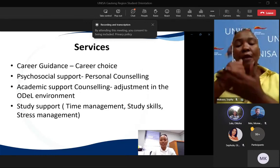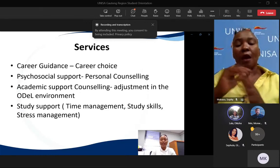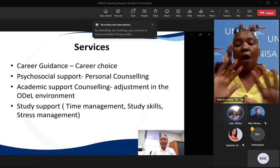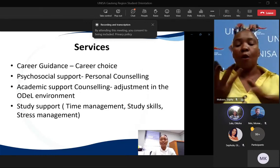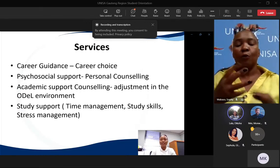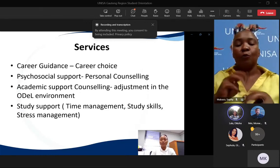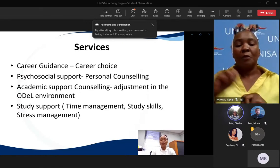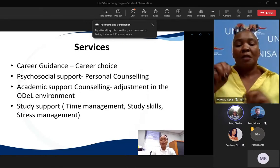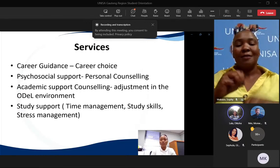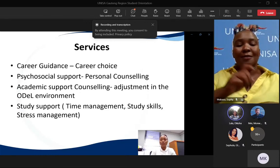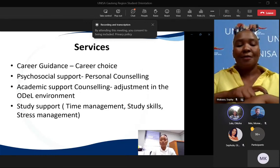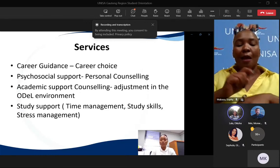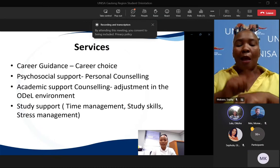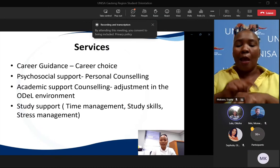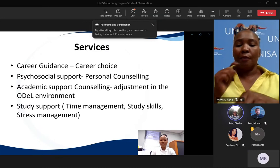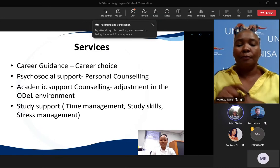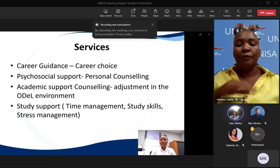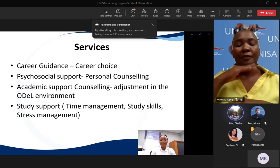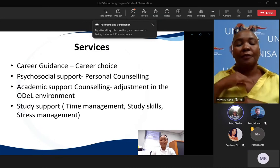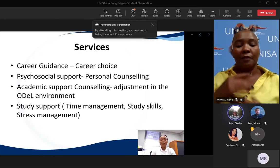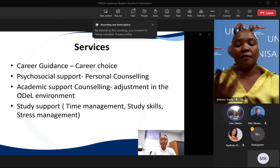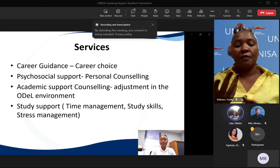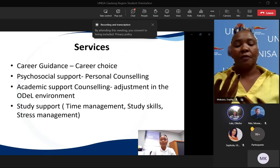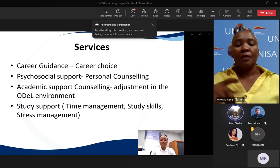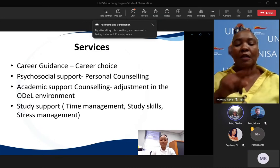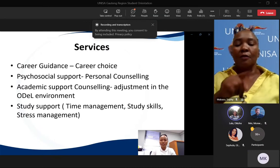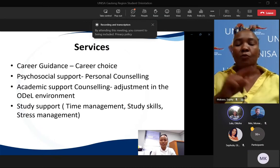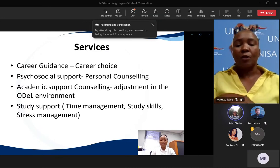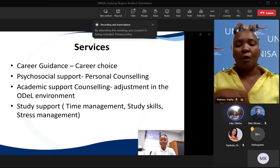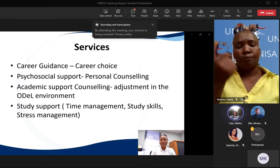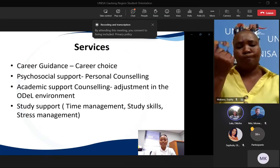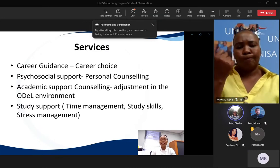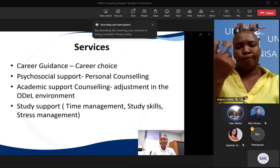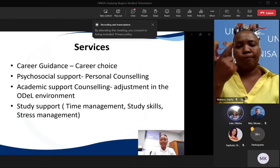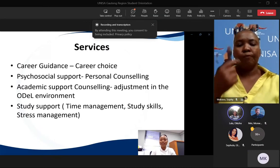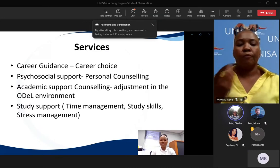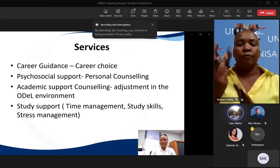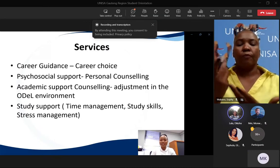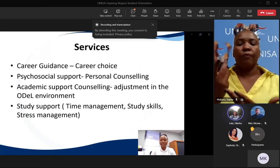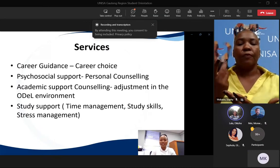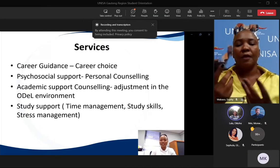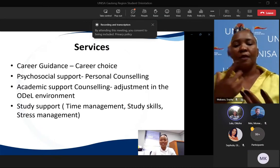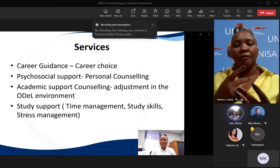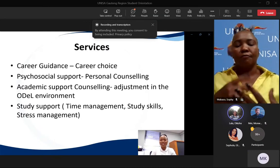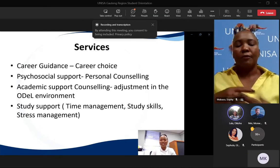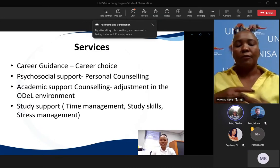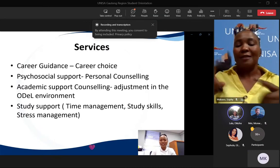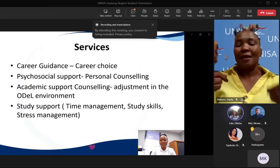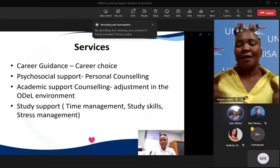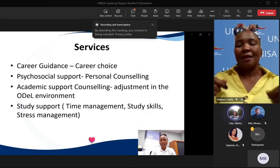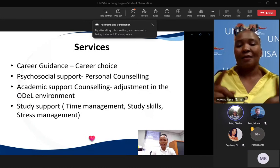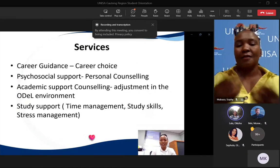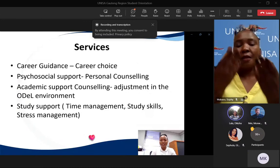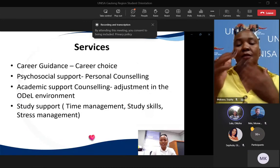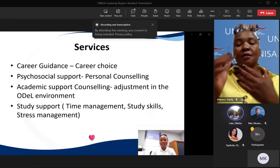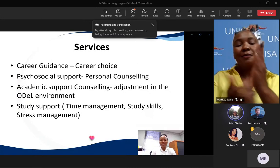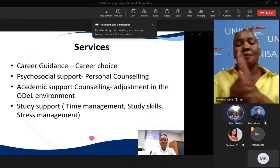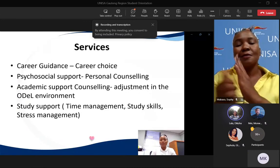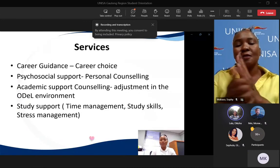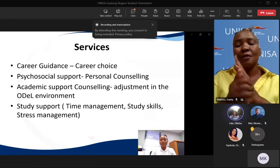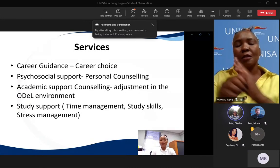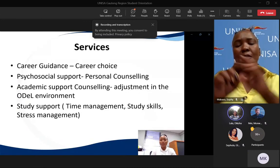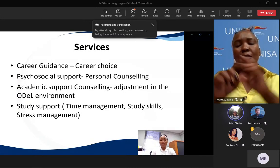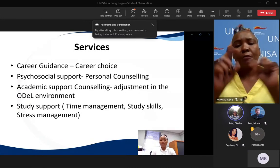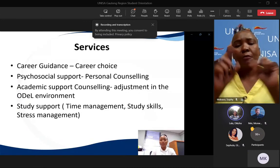effectively and we also understand that we utilize different status skills especially that we understand that